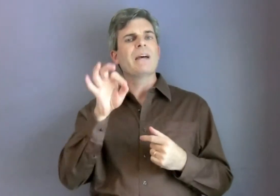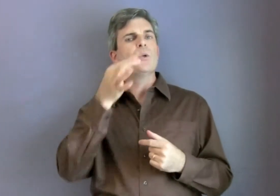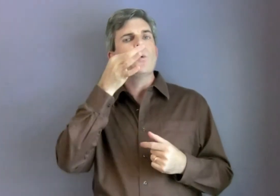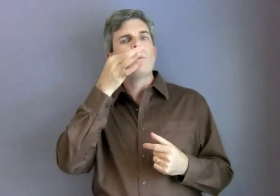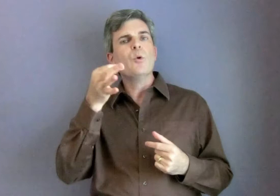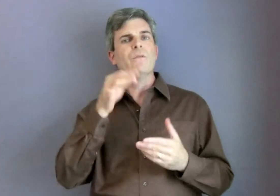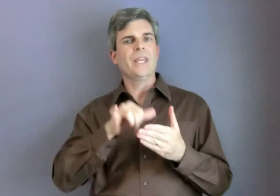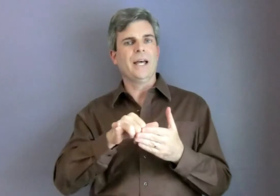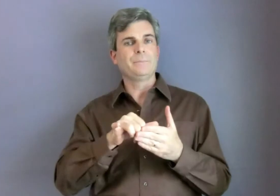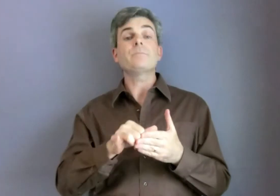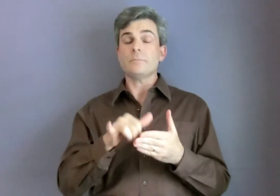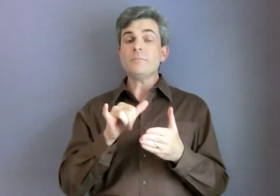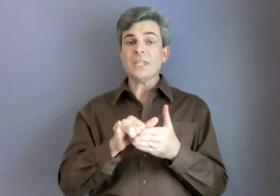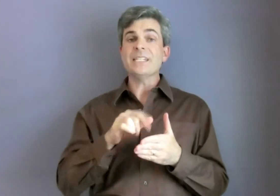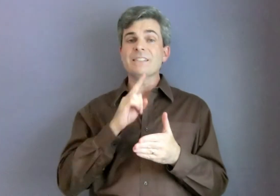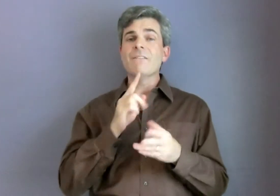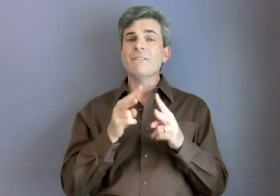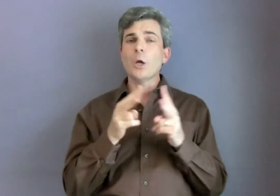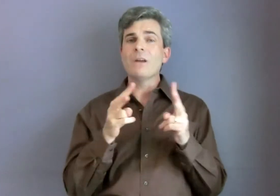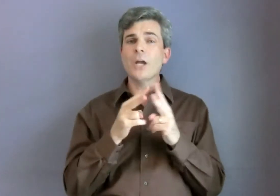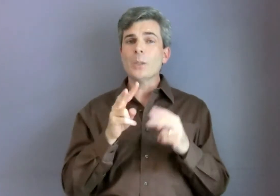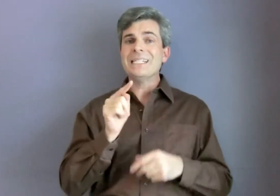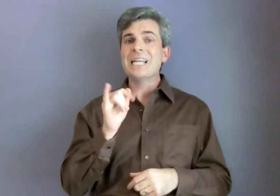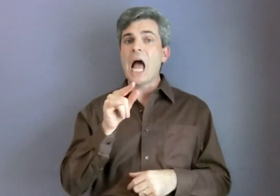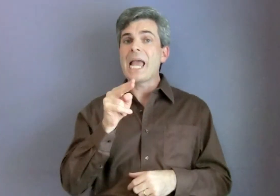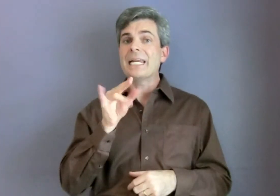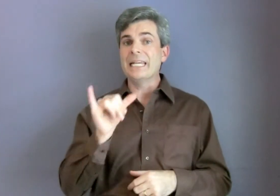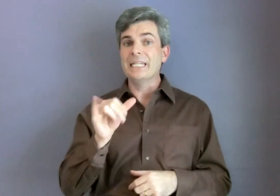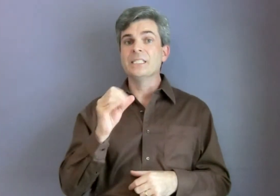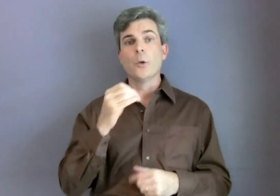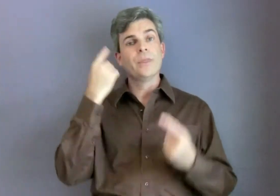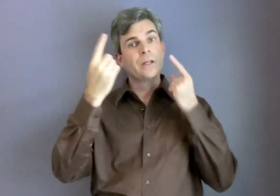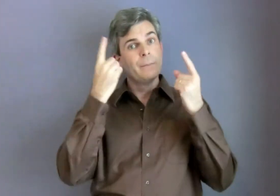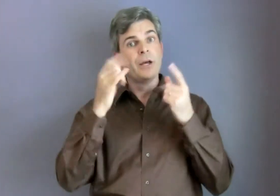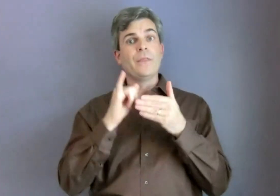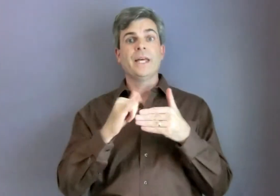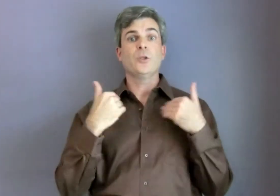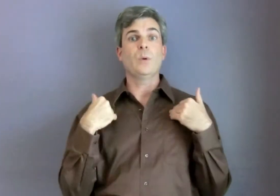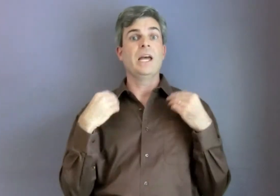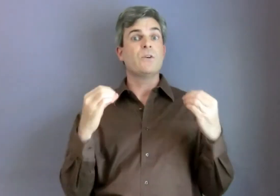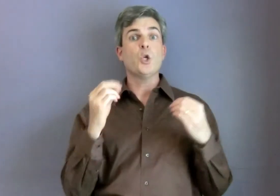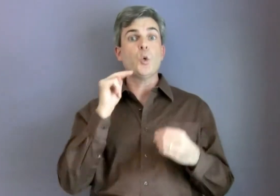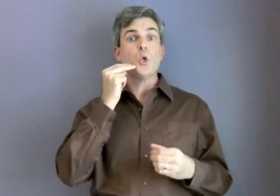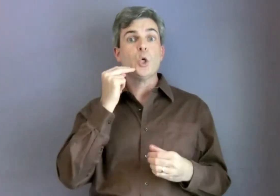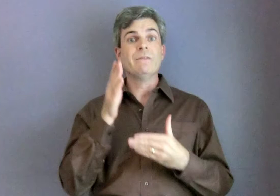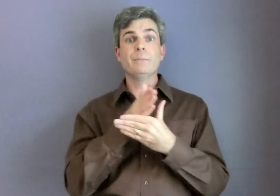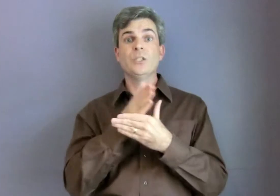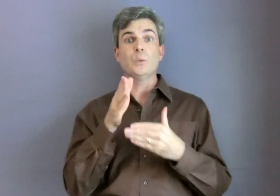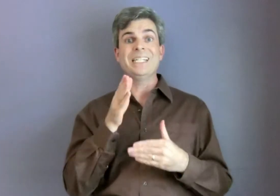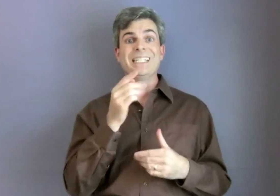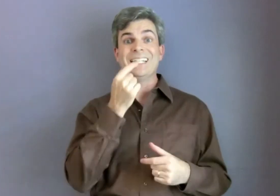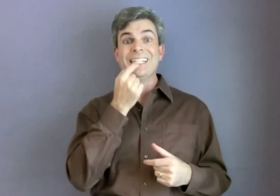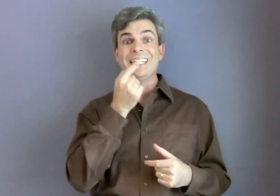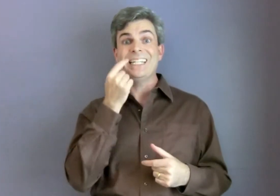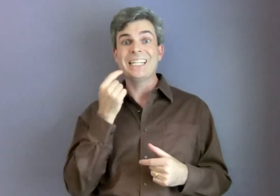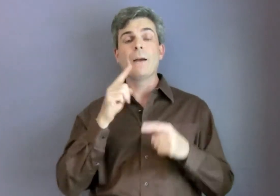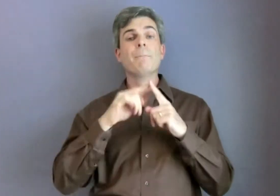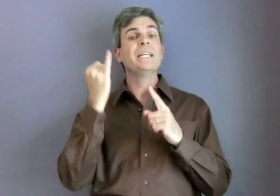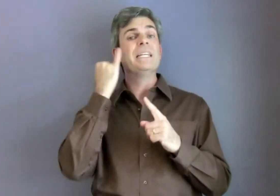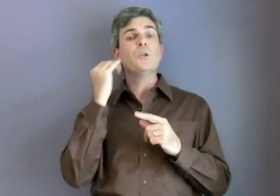no nerves in the teeth. That's why I'm saying between before and after the shows, it's hard to see the difference. But just try putting a few grains of sand between your teeth